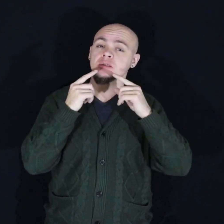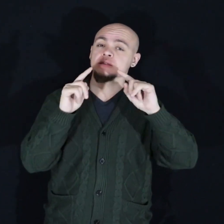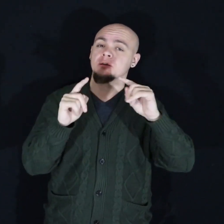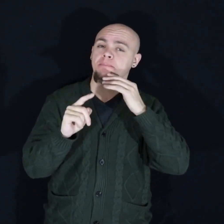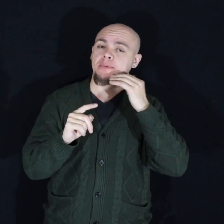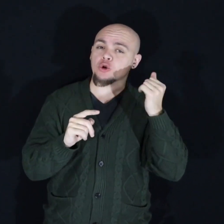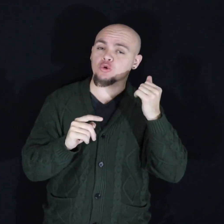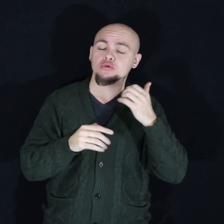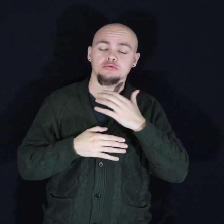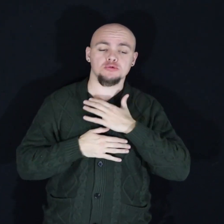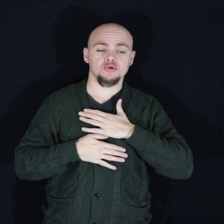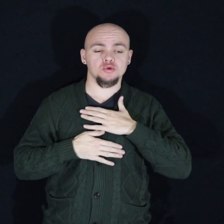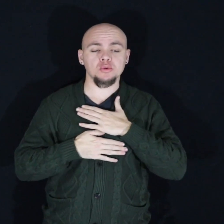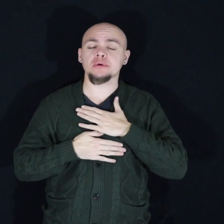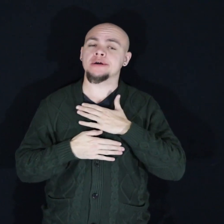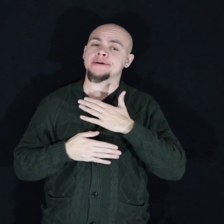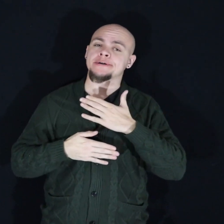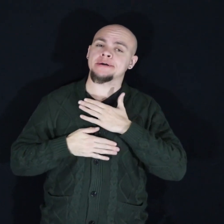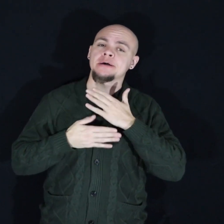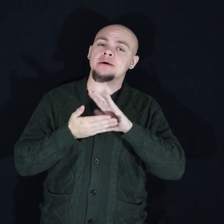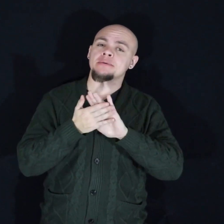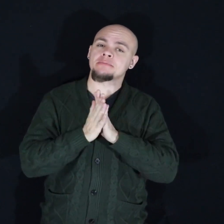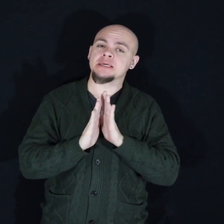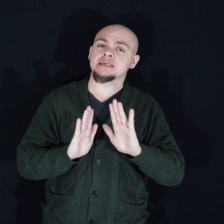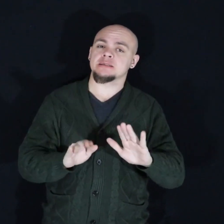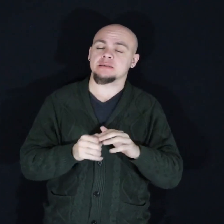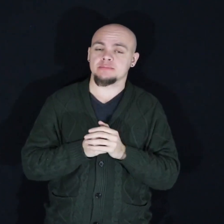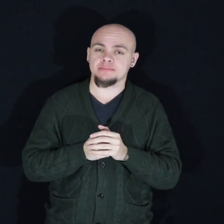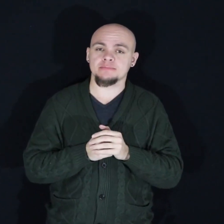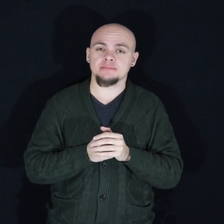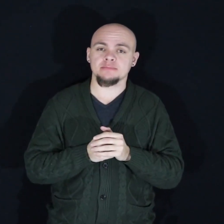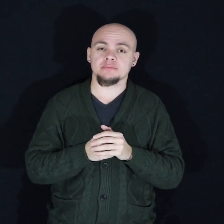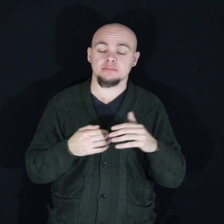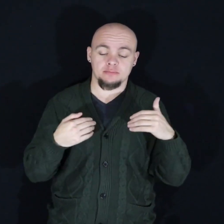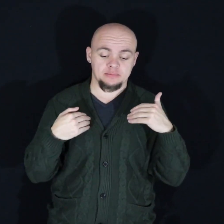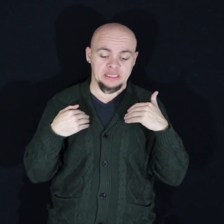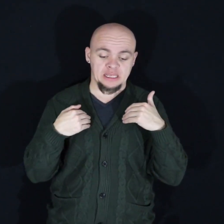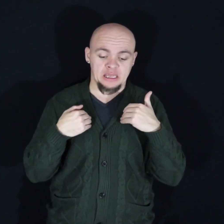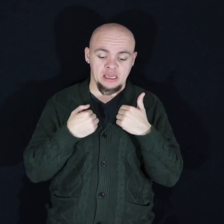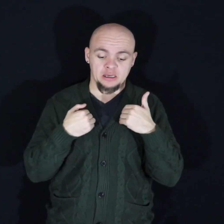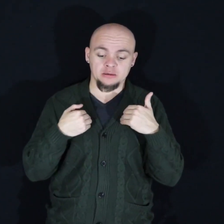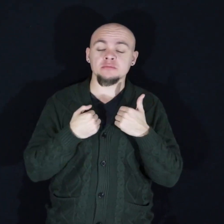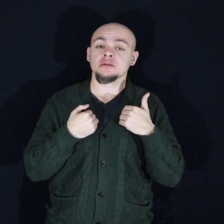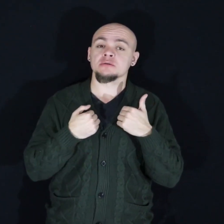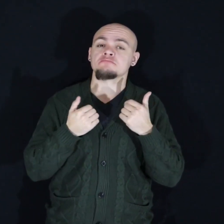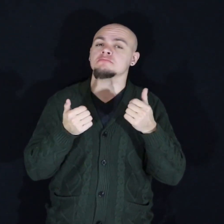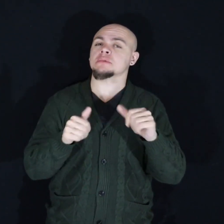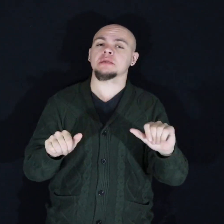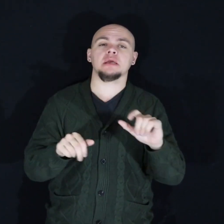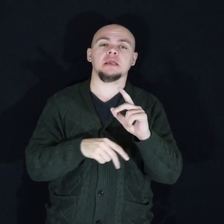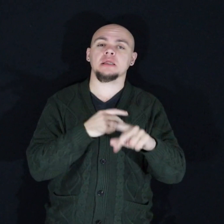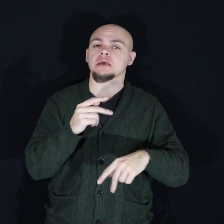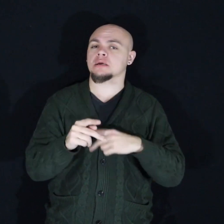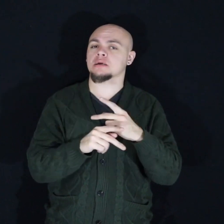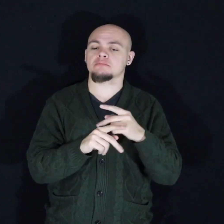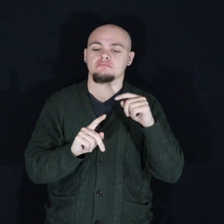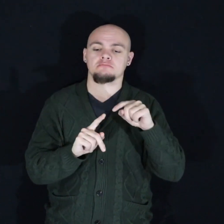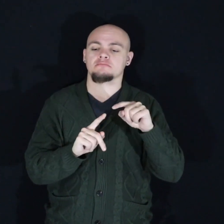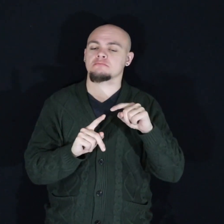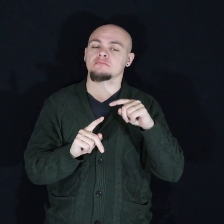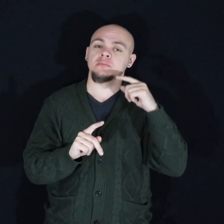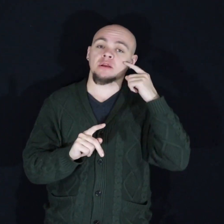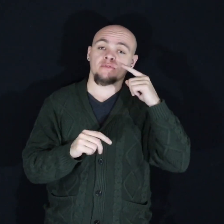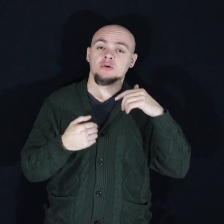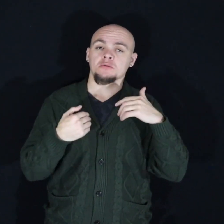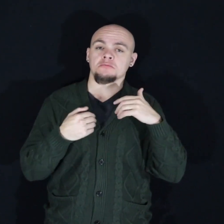and joy and peace. Now, animals of any kind can be used for